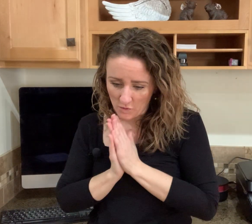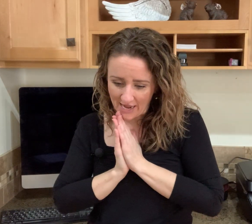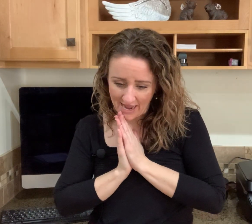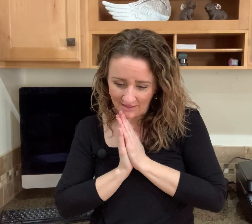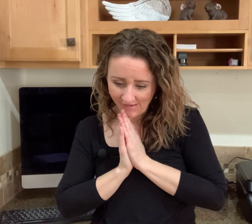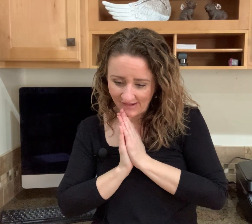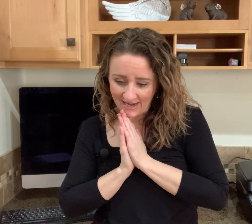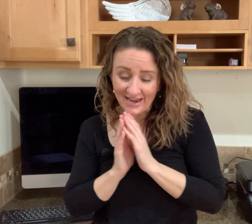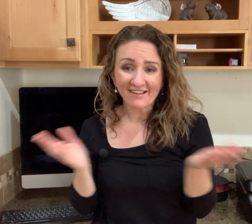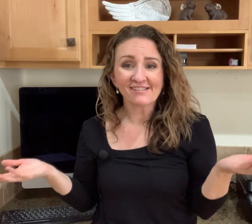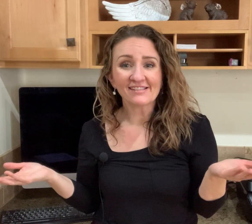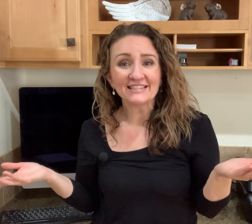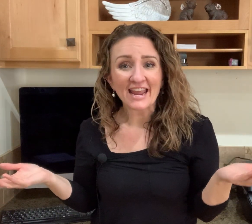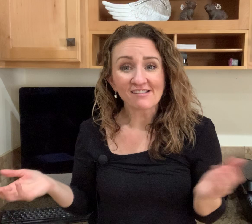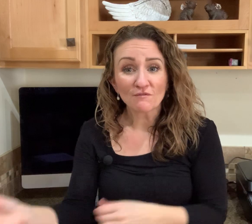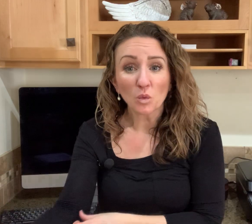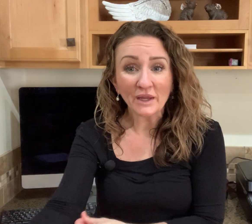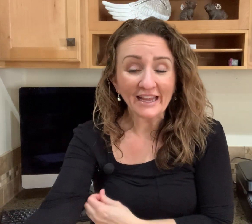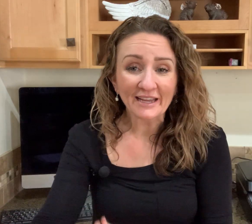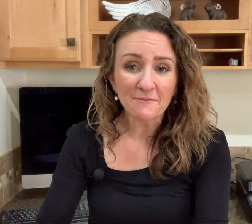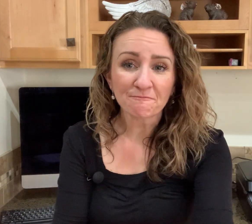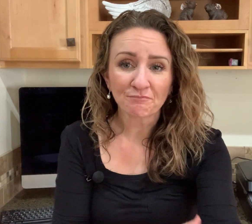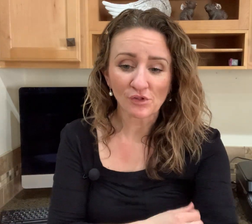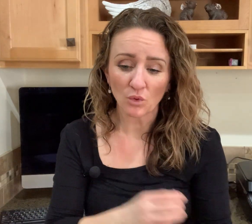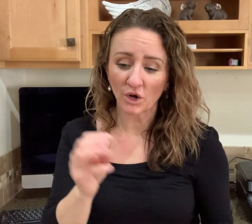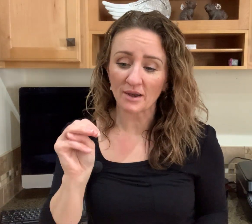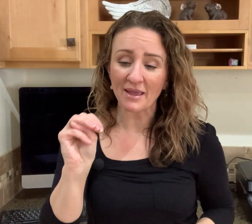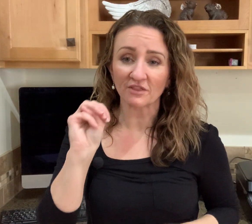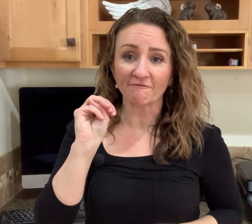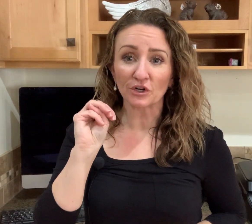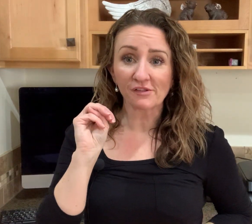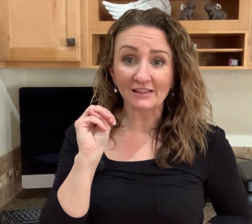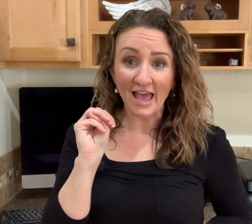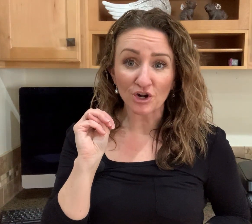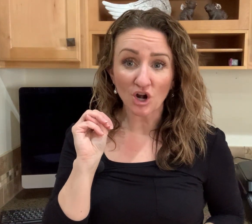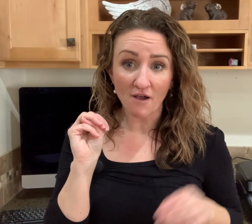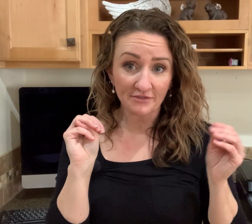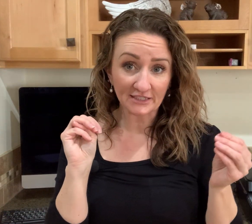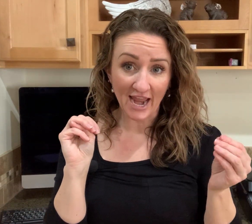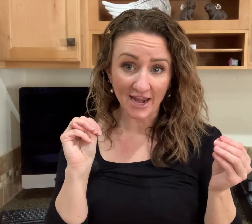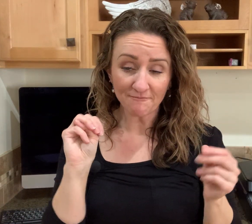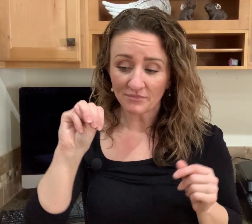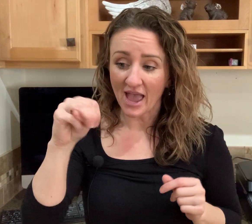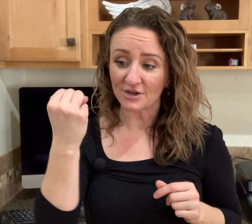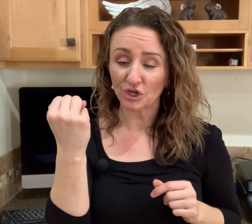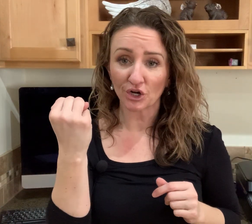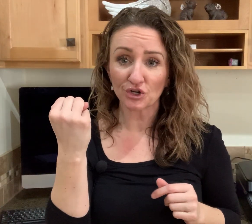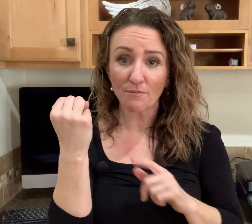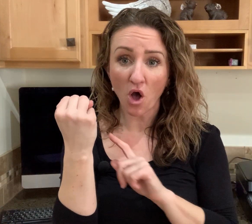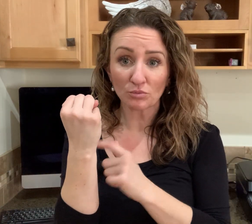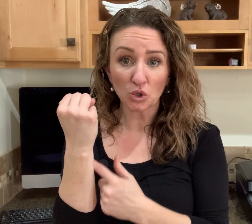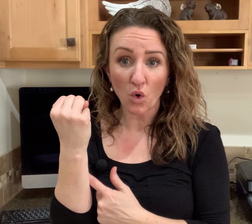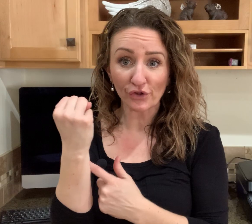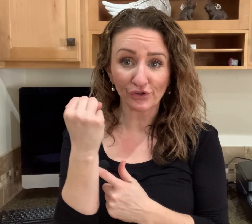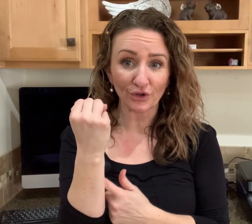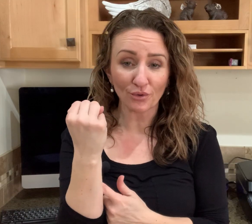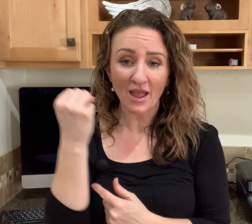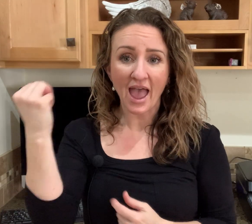Okay, let's see. Next is the days of the week. So we're going to make the first letter of the day and turn your palm towards you and